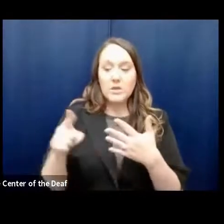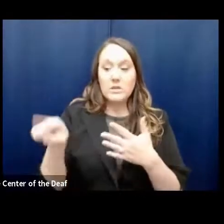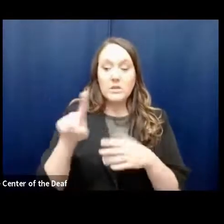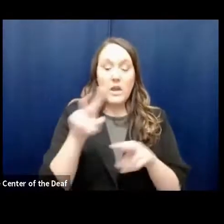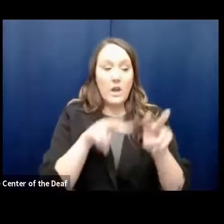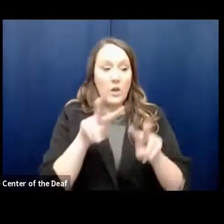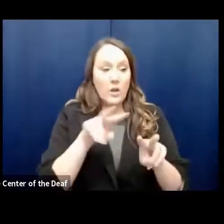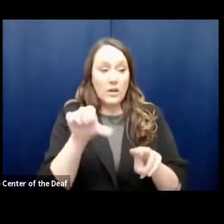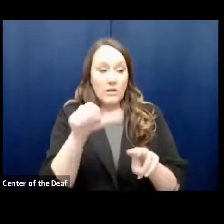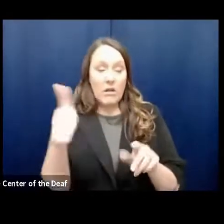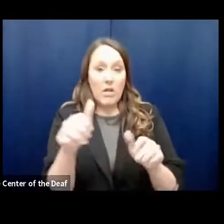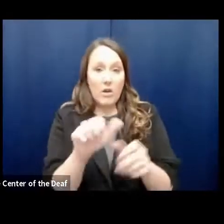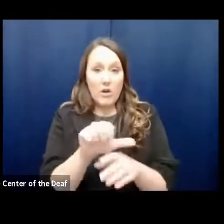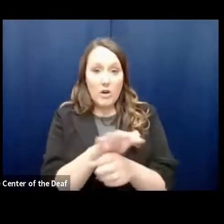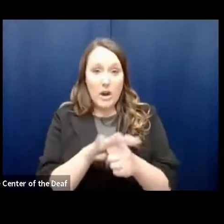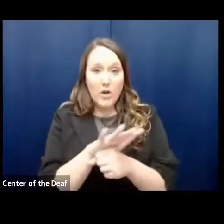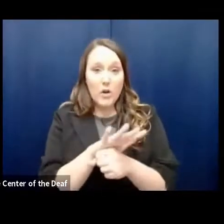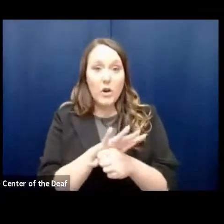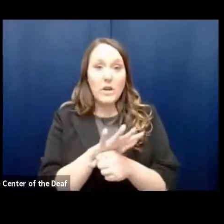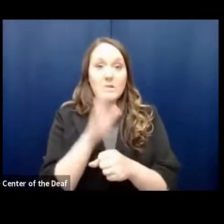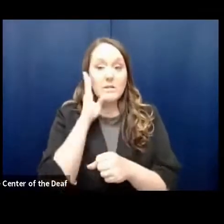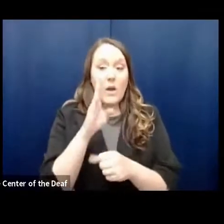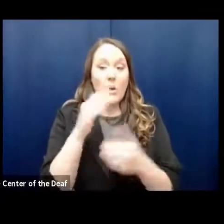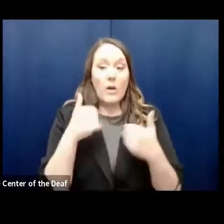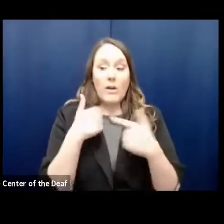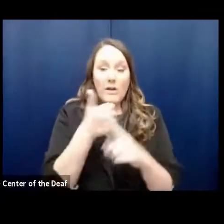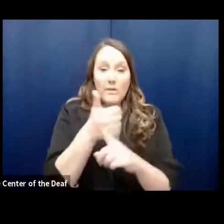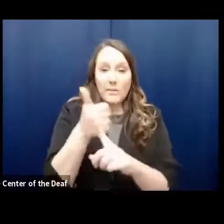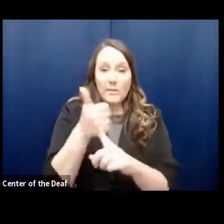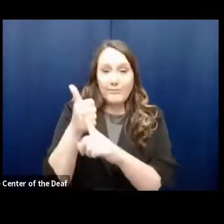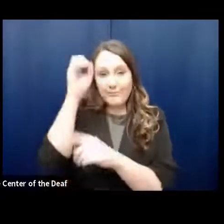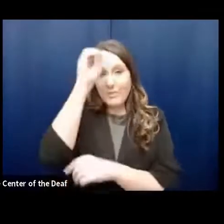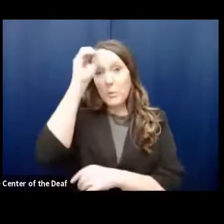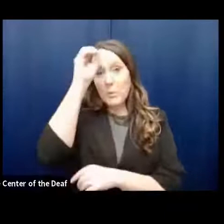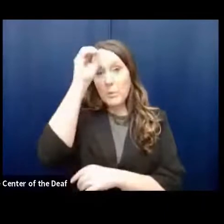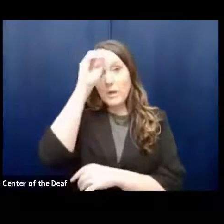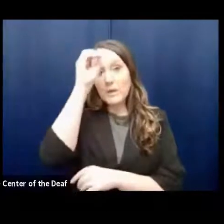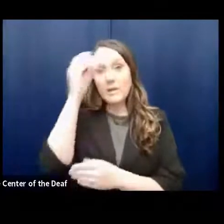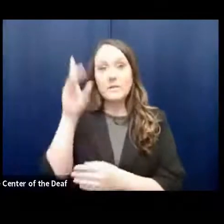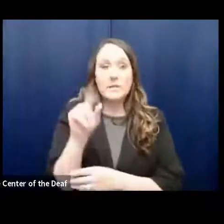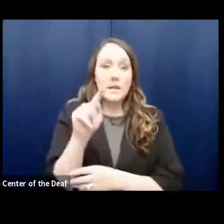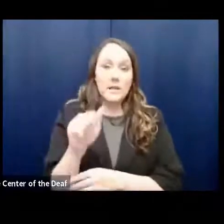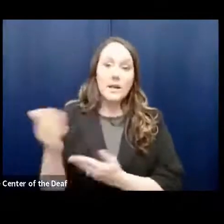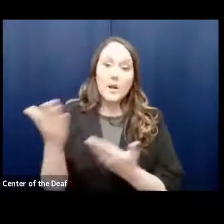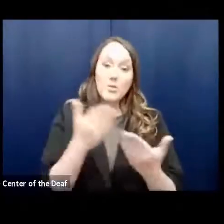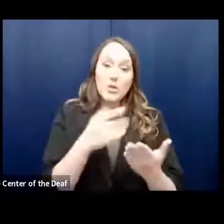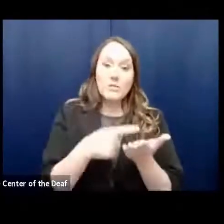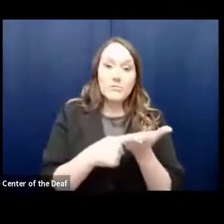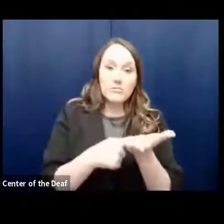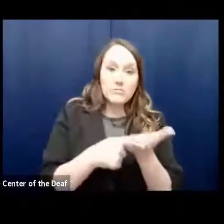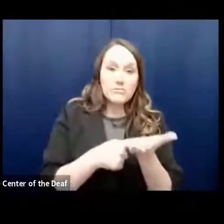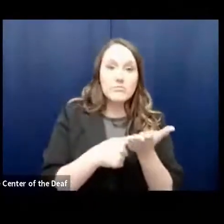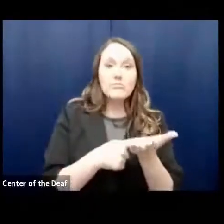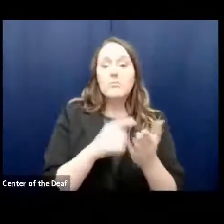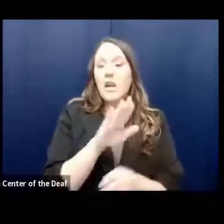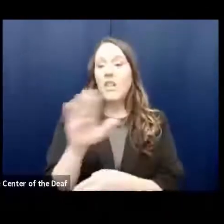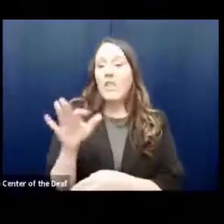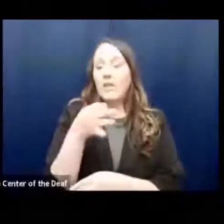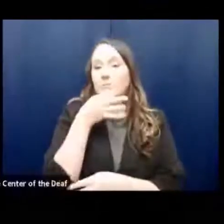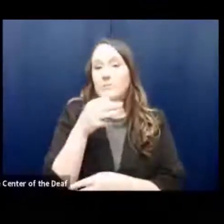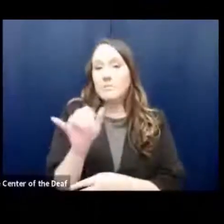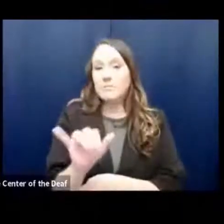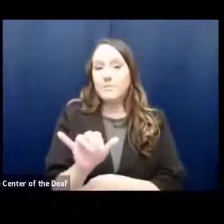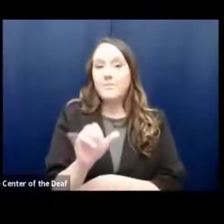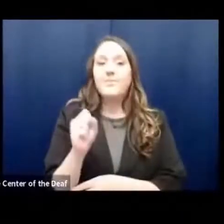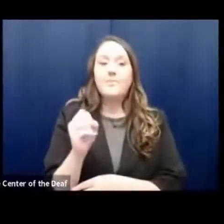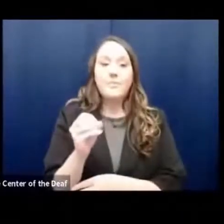and they will all bring their own opinions and data to the discussion and their expertise as well. So